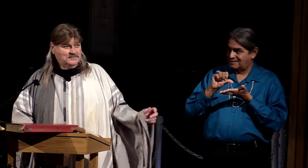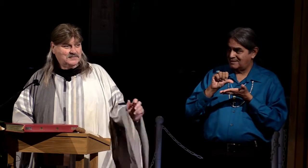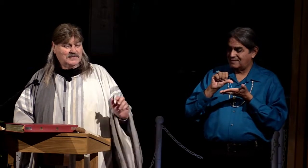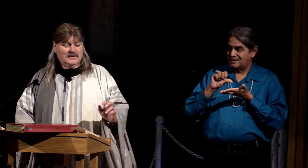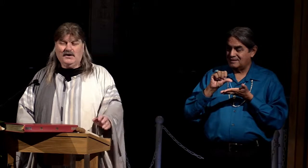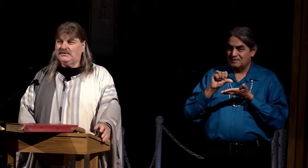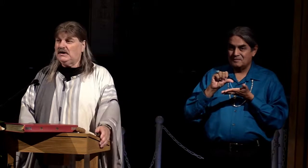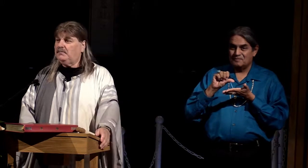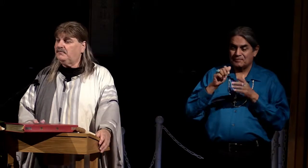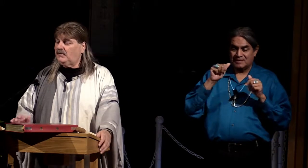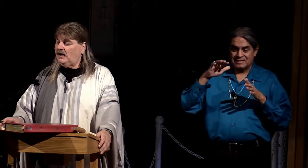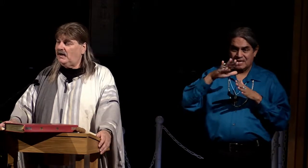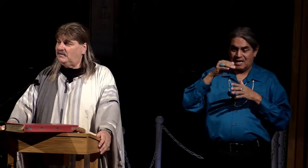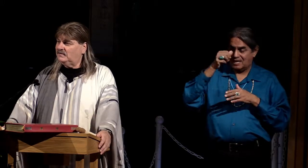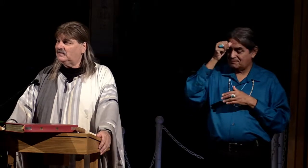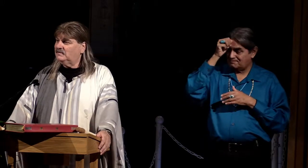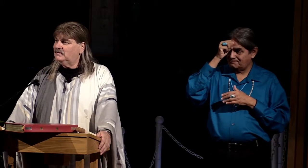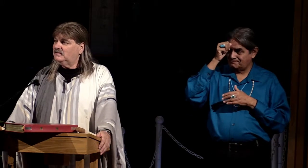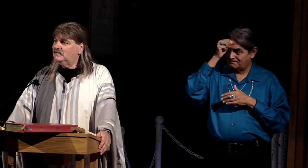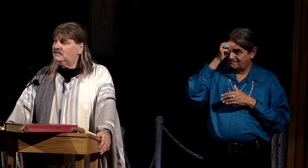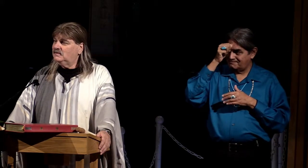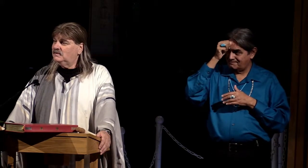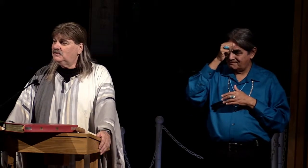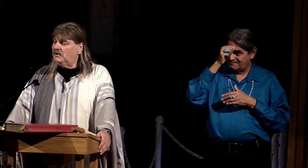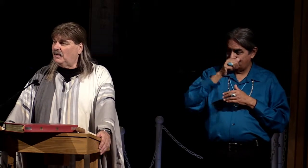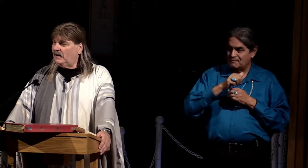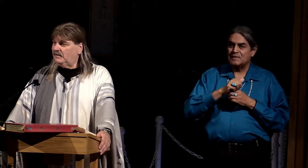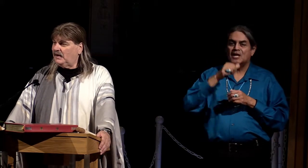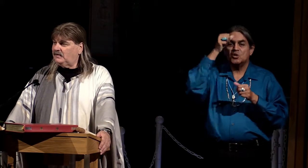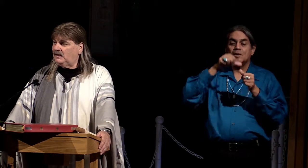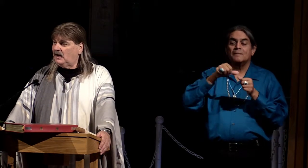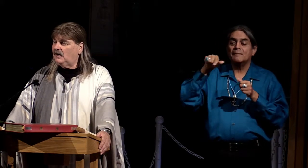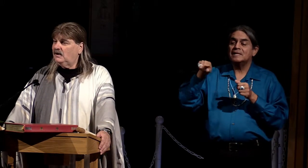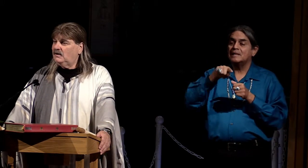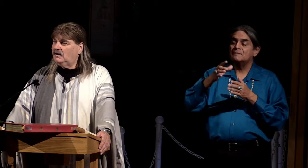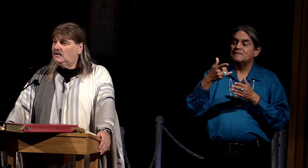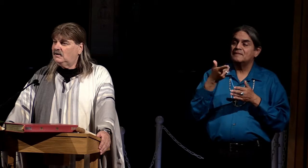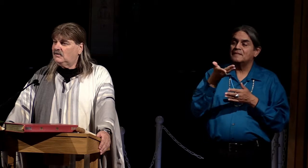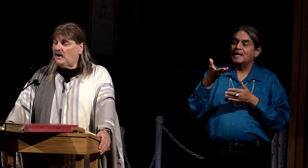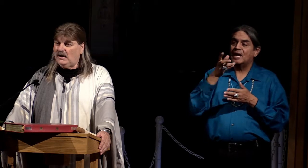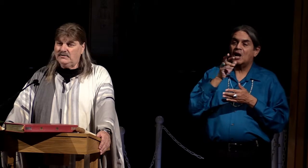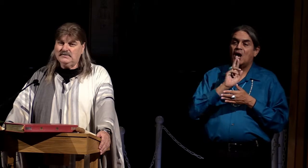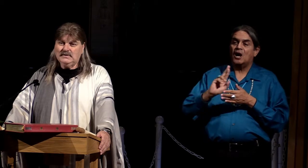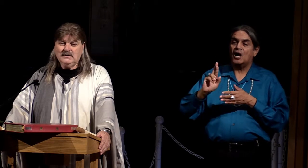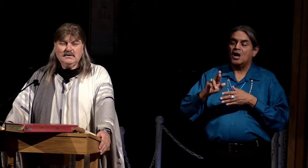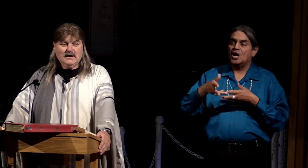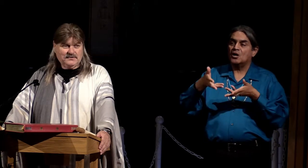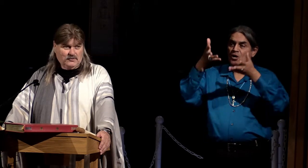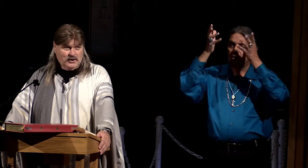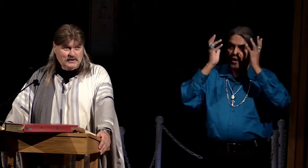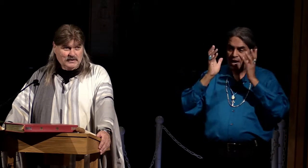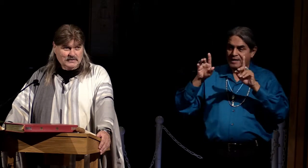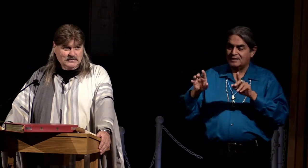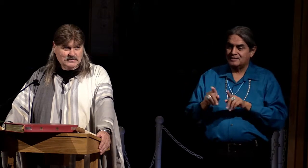chrism, on the top of their heads to remind them that they are crowned